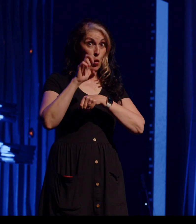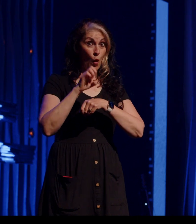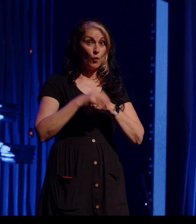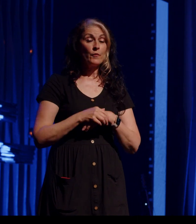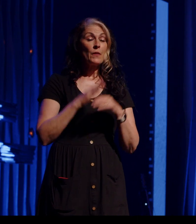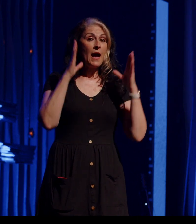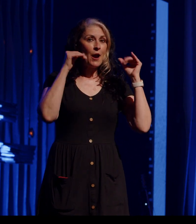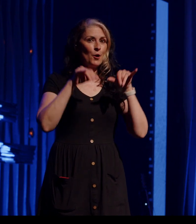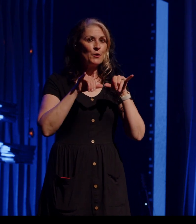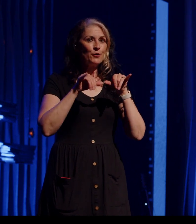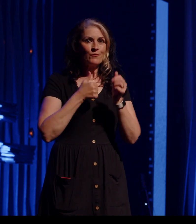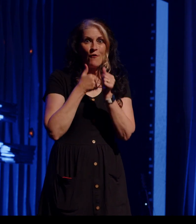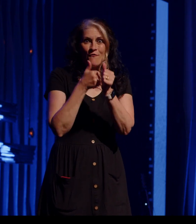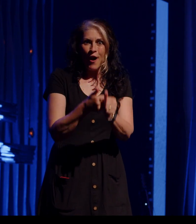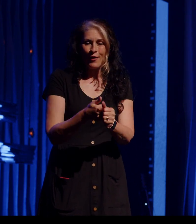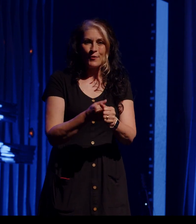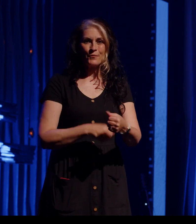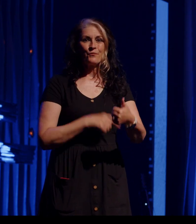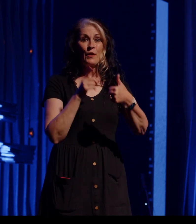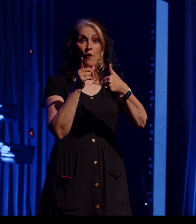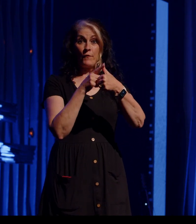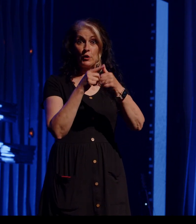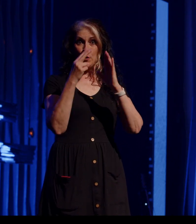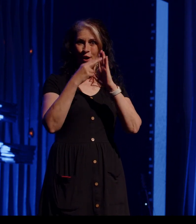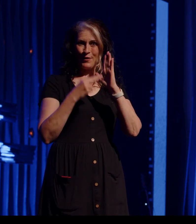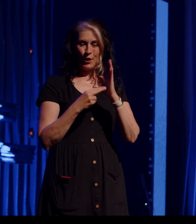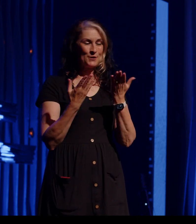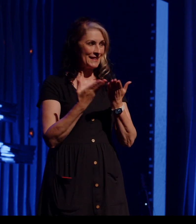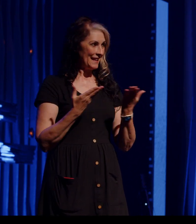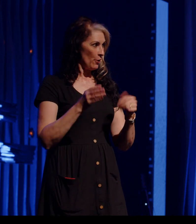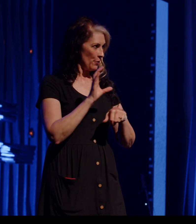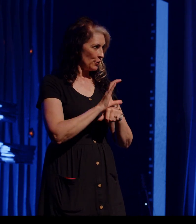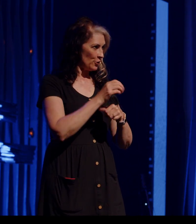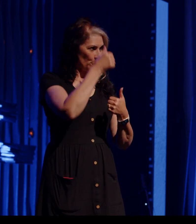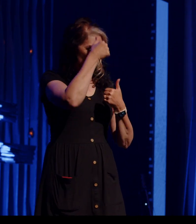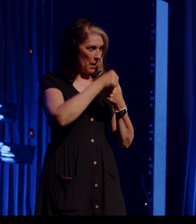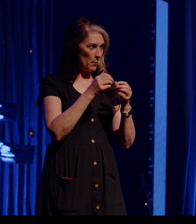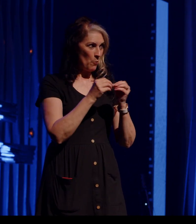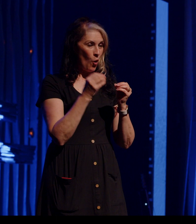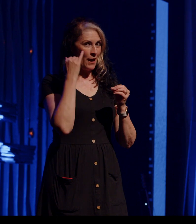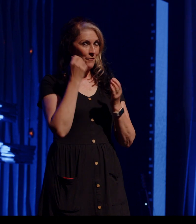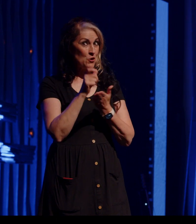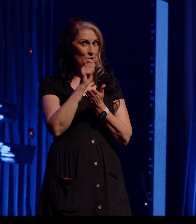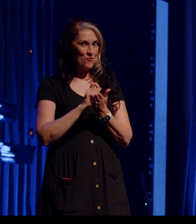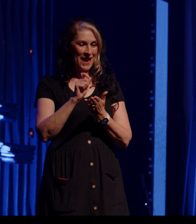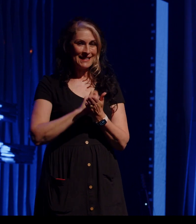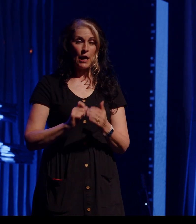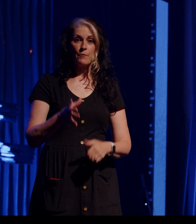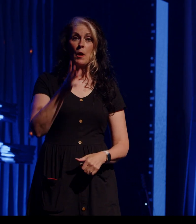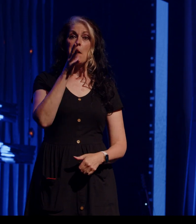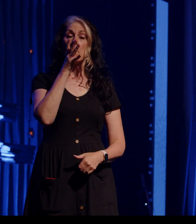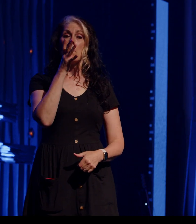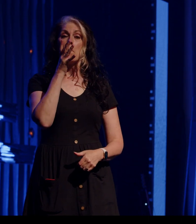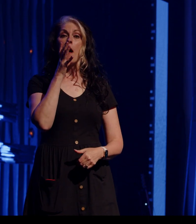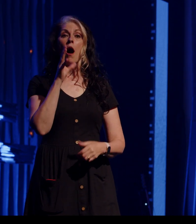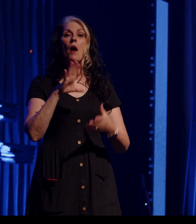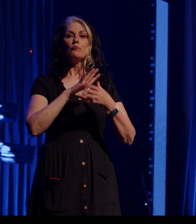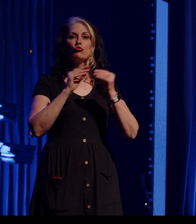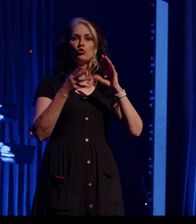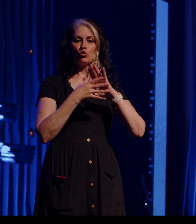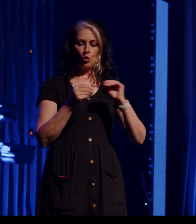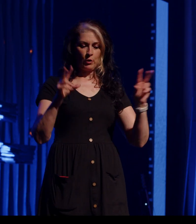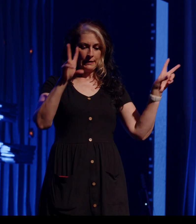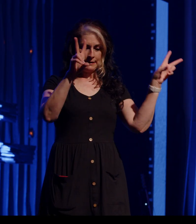hope you stick with me today. Number one on your notes, we take notes at the Grove. We remember more when we take notes. Number one is Mom Stories.